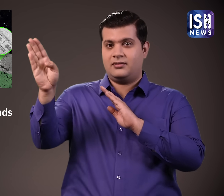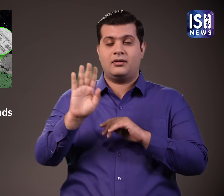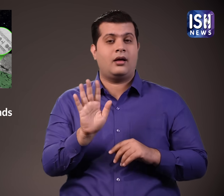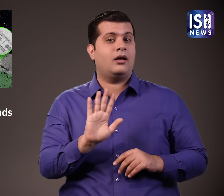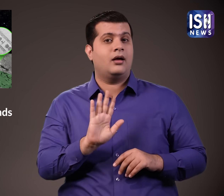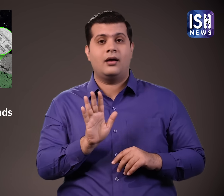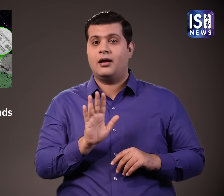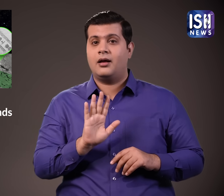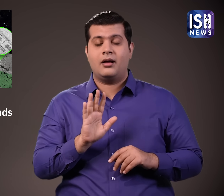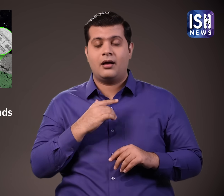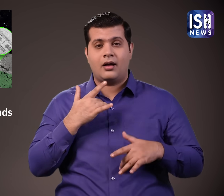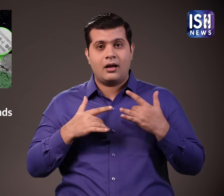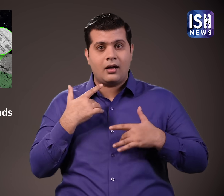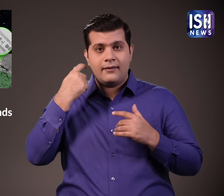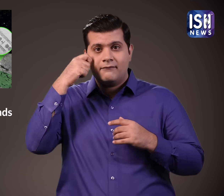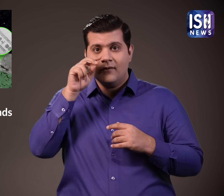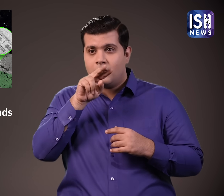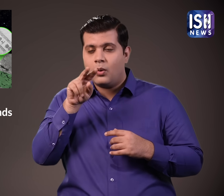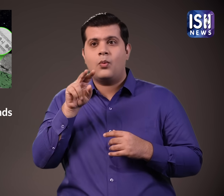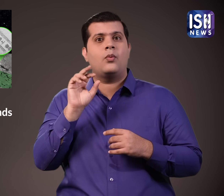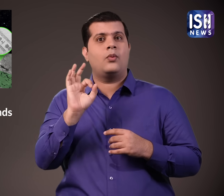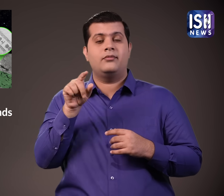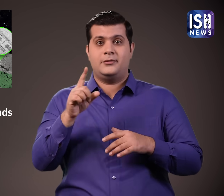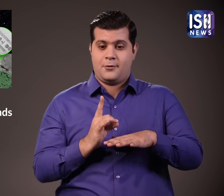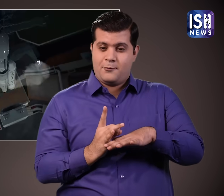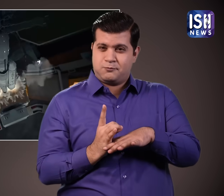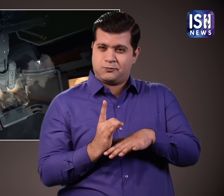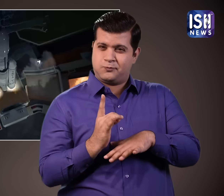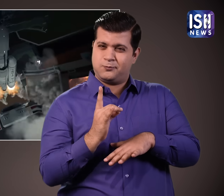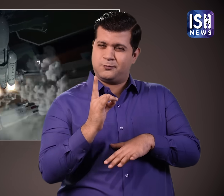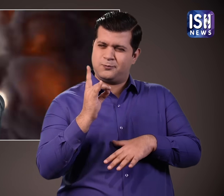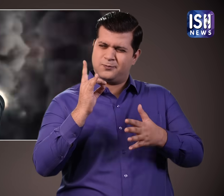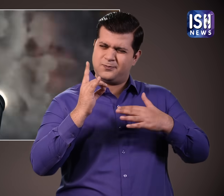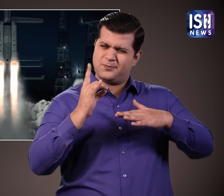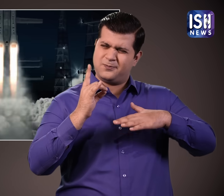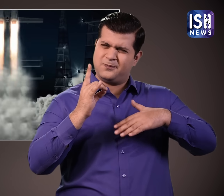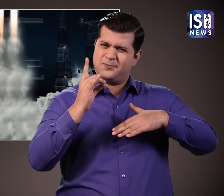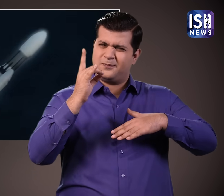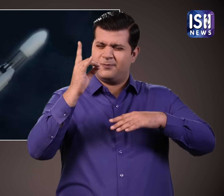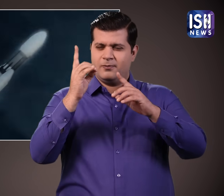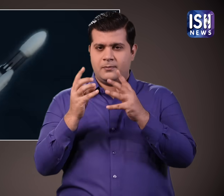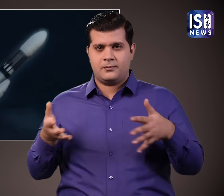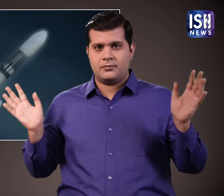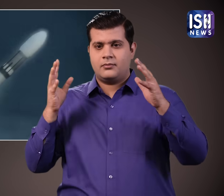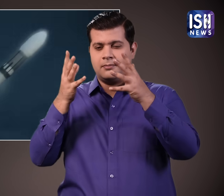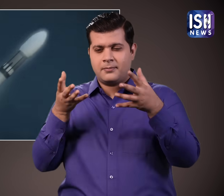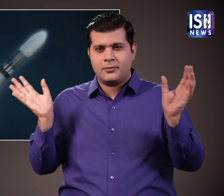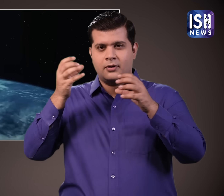No. I saw a very interesting video. Once the space vehicle was launched, multiple parts